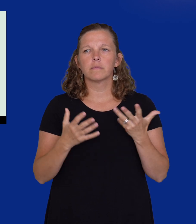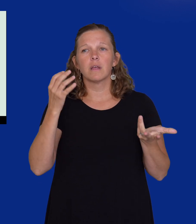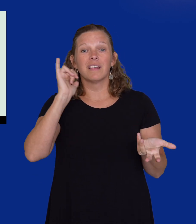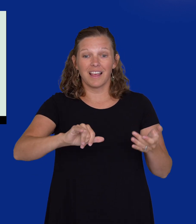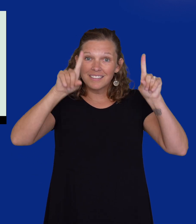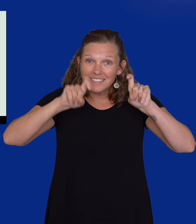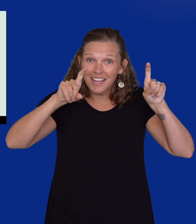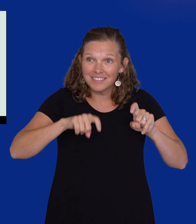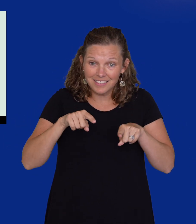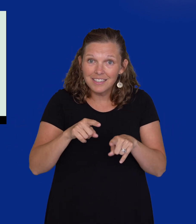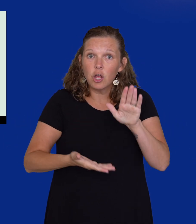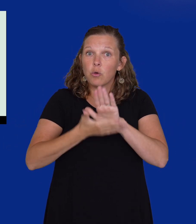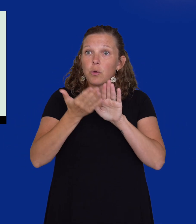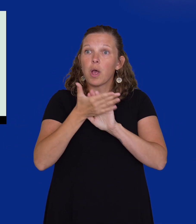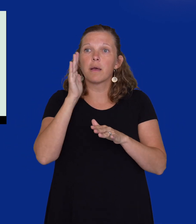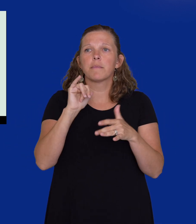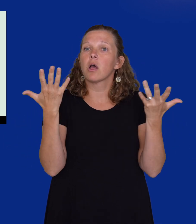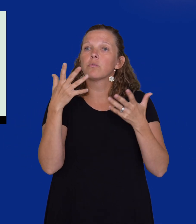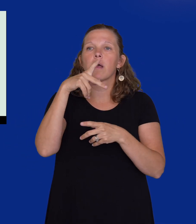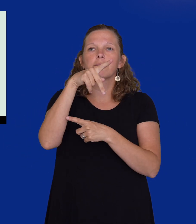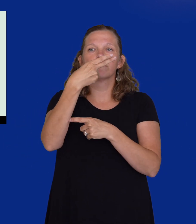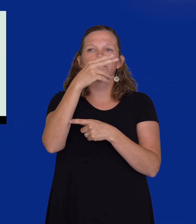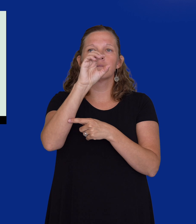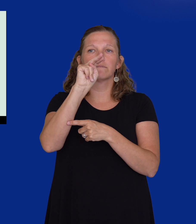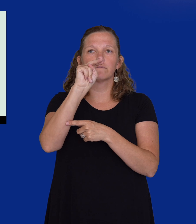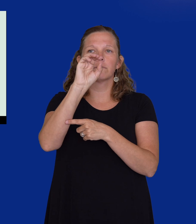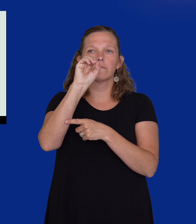This test is phenotype driven,